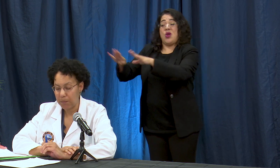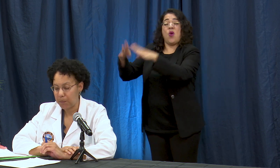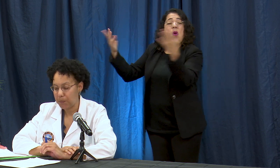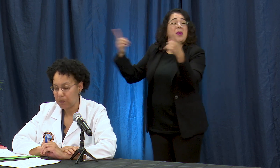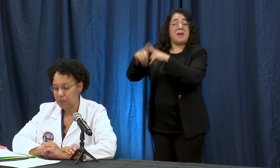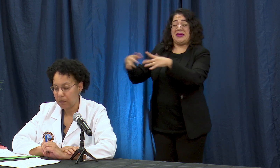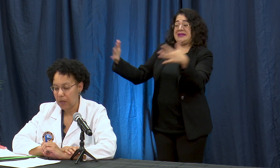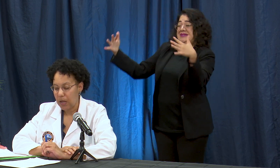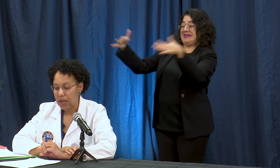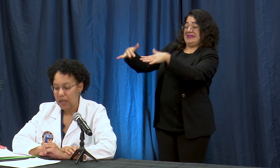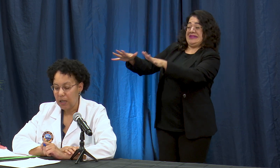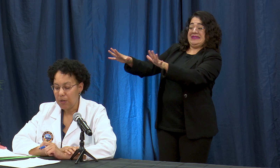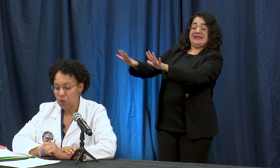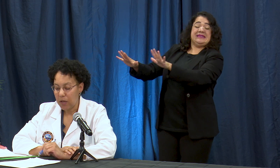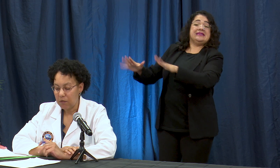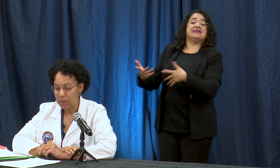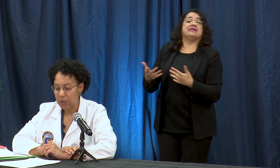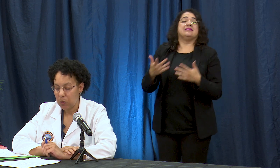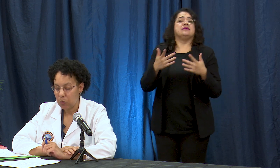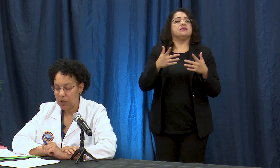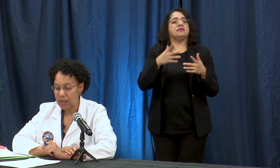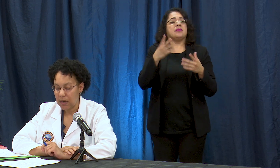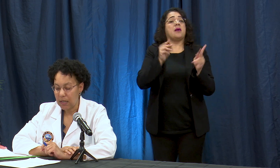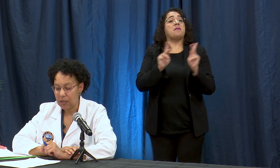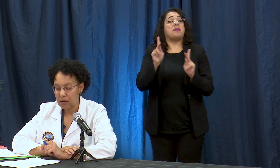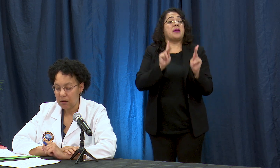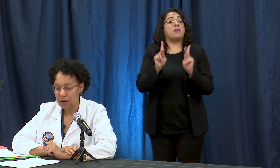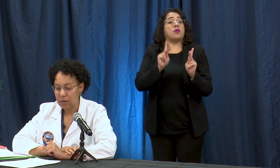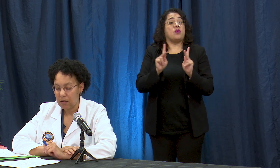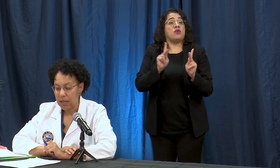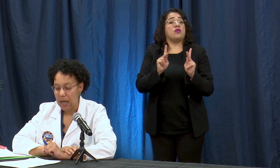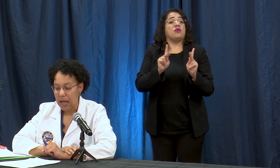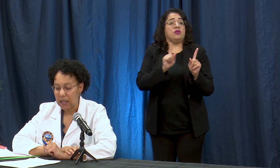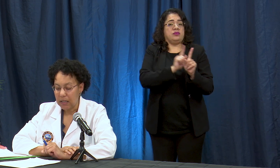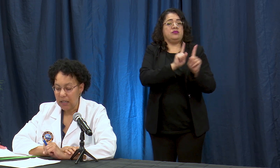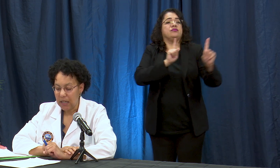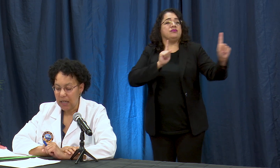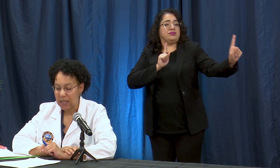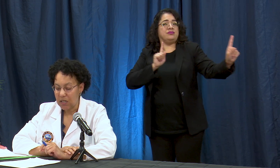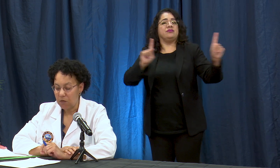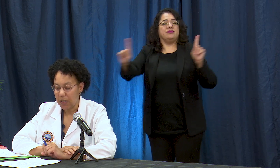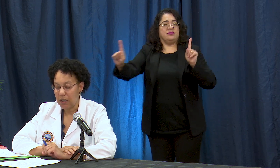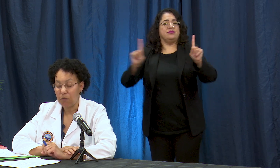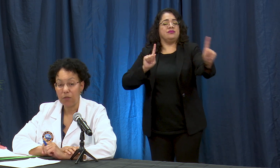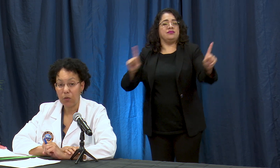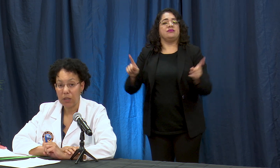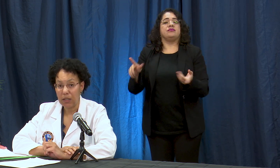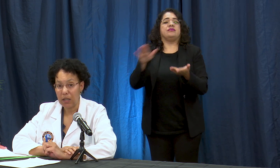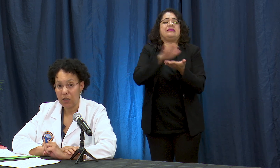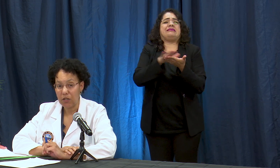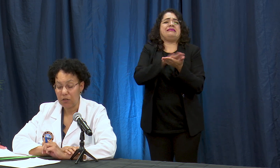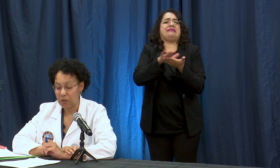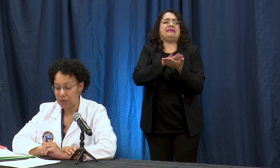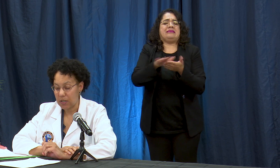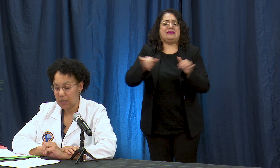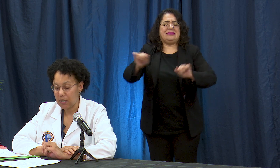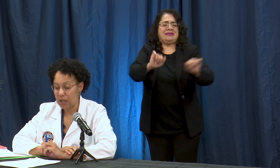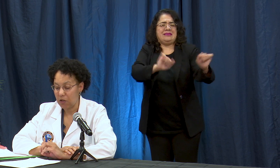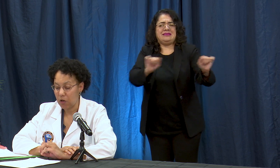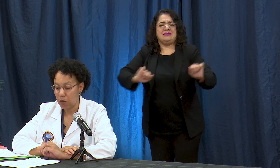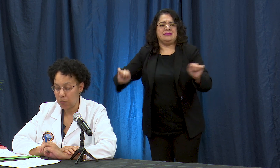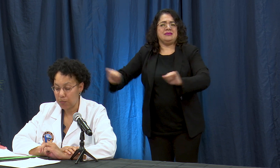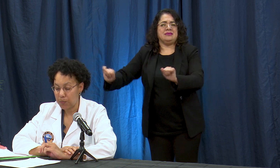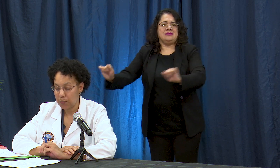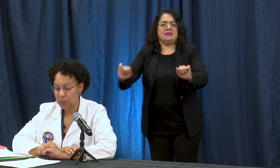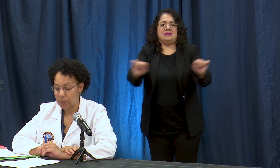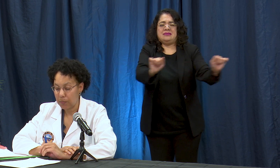with, keeping away from people who are sick, and cleaning and disinfecting frequently touched surfaces in